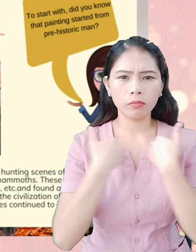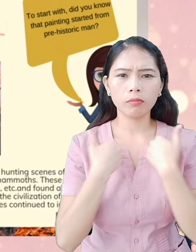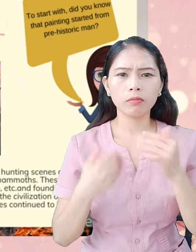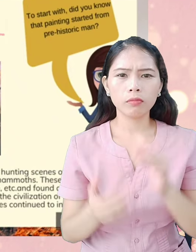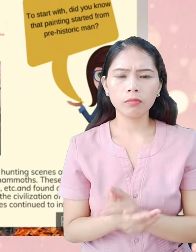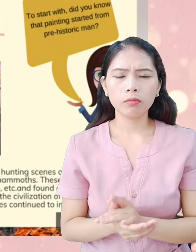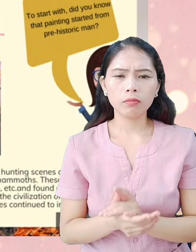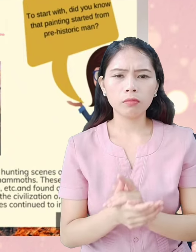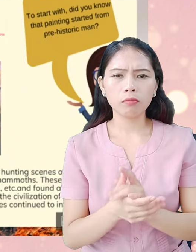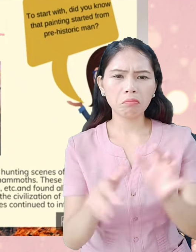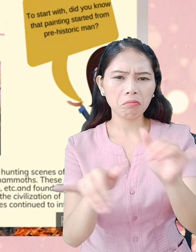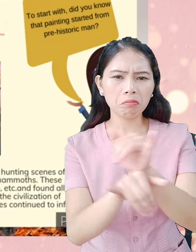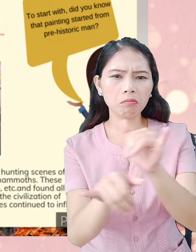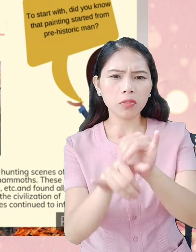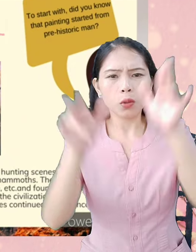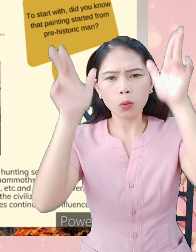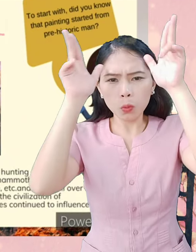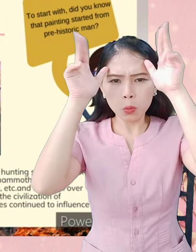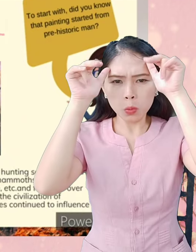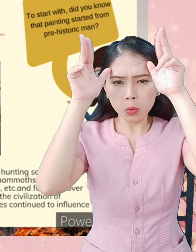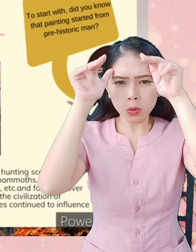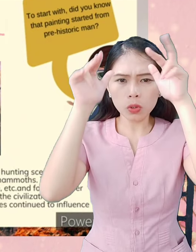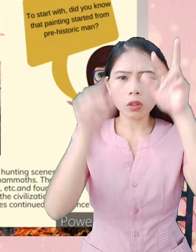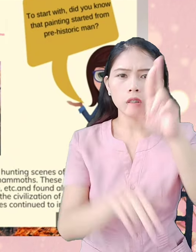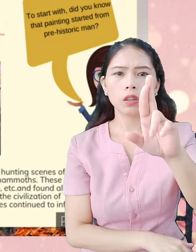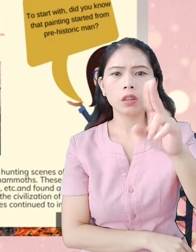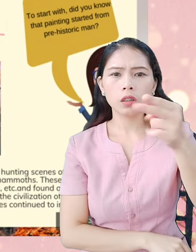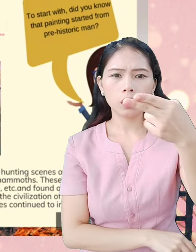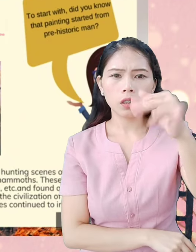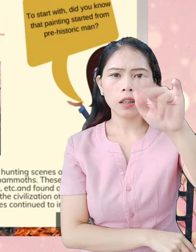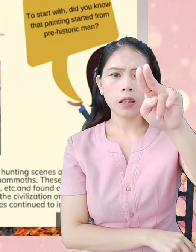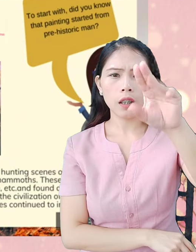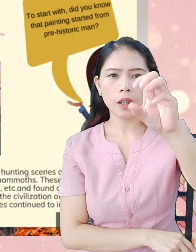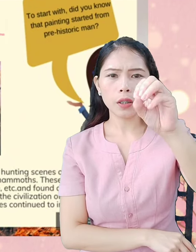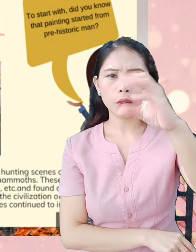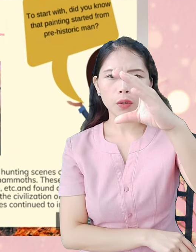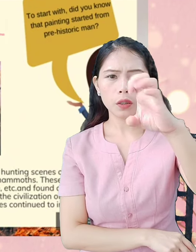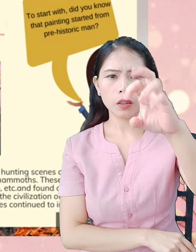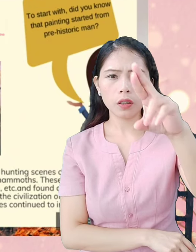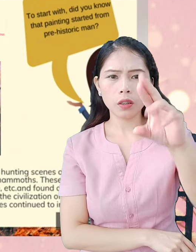such as horse, rhinoceros,